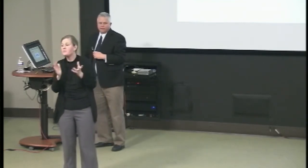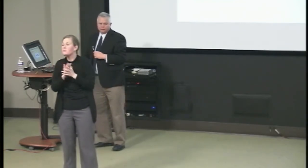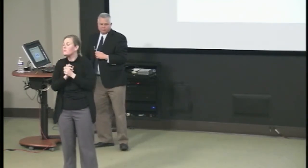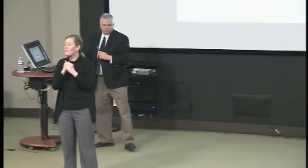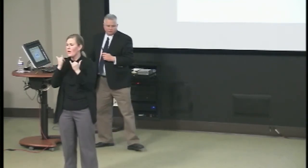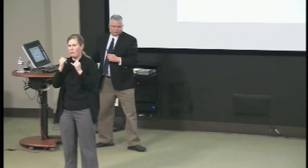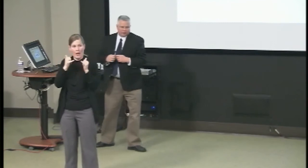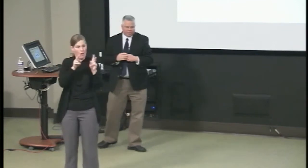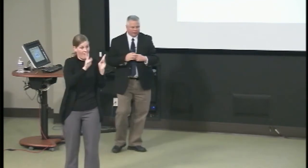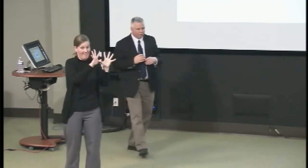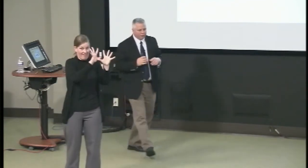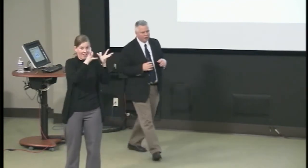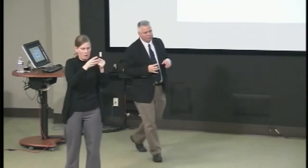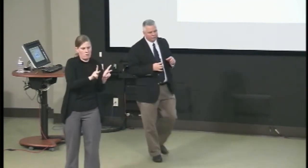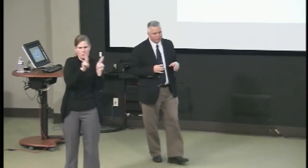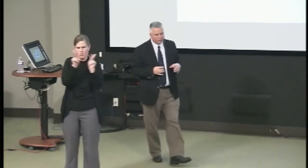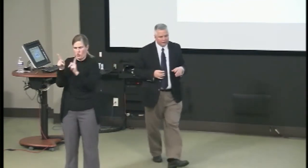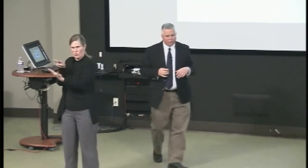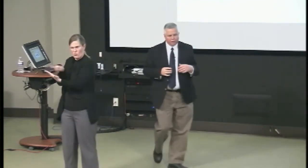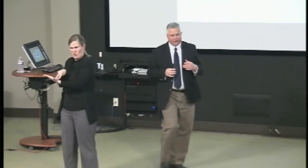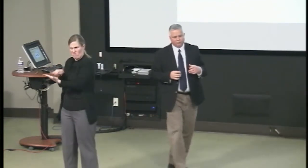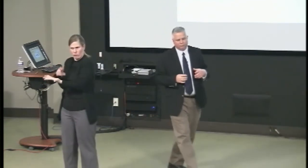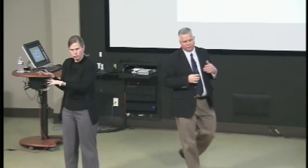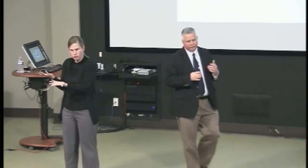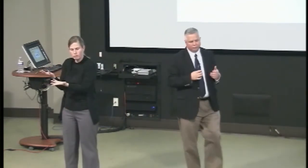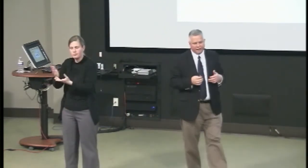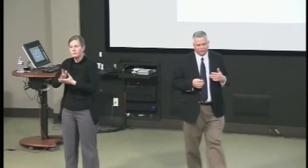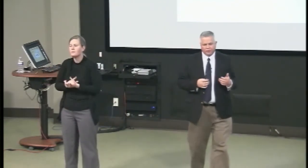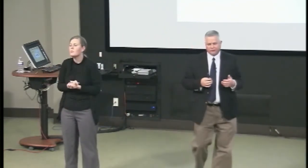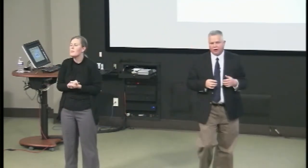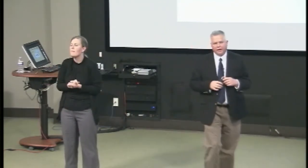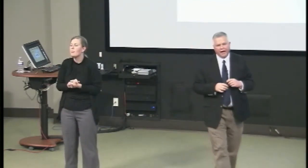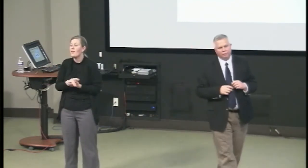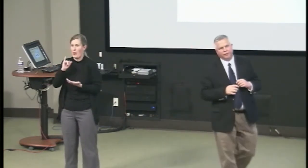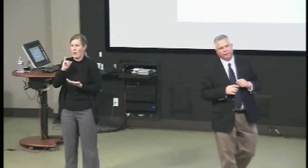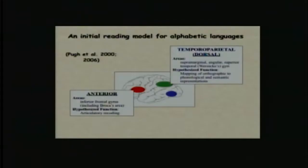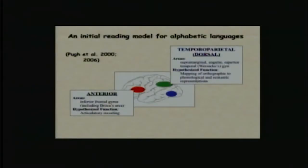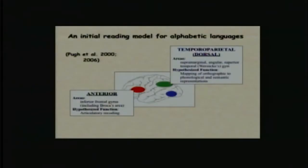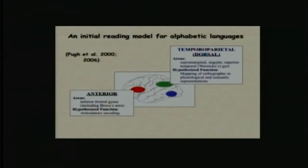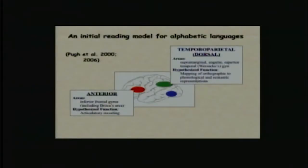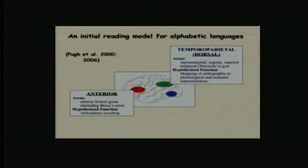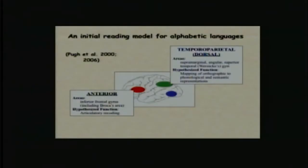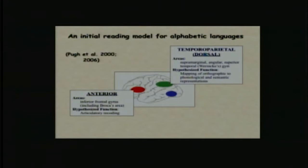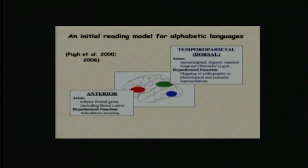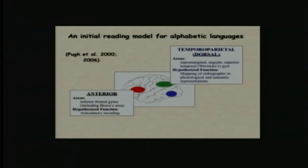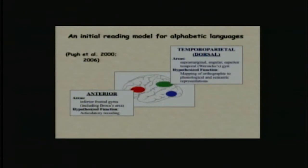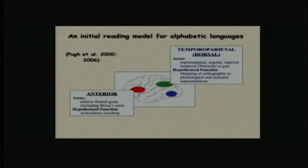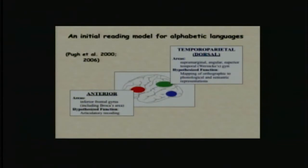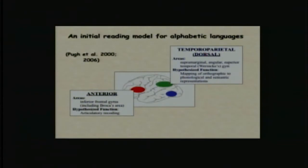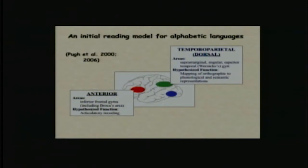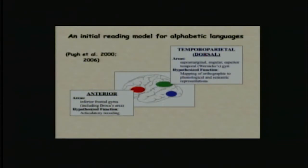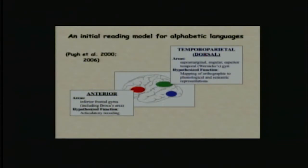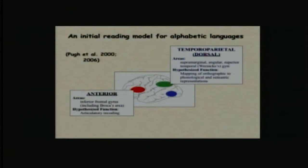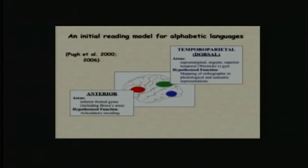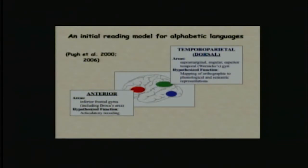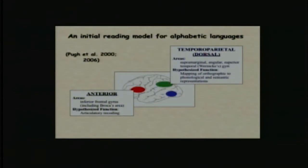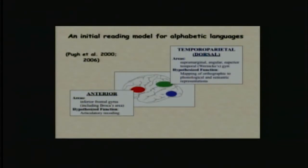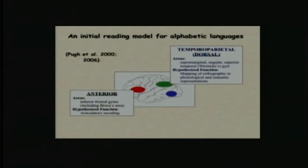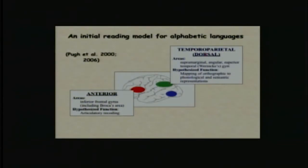Well, for a number of years now, we had sort of started out with a simple